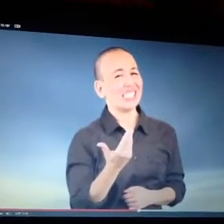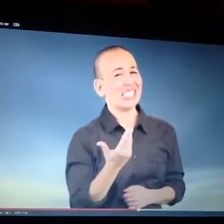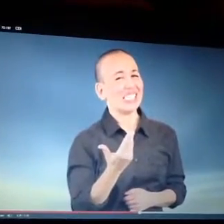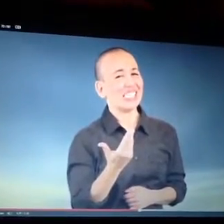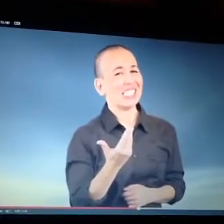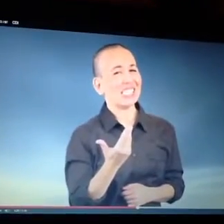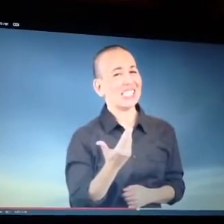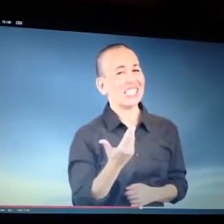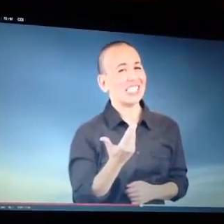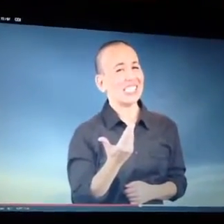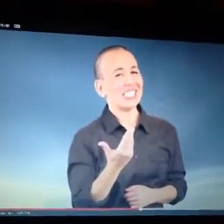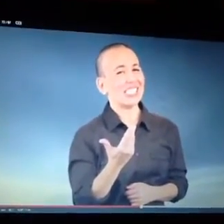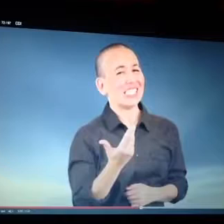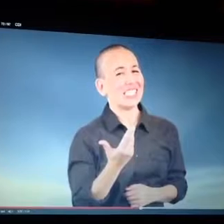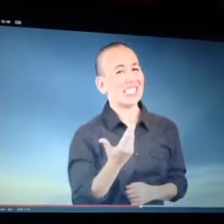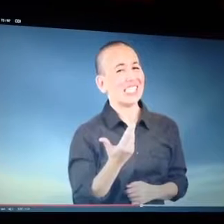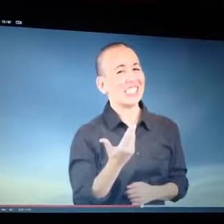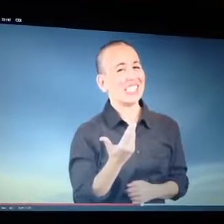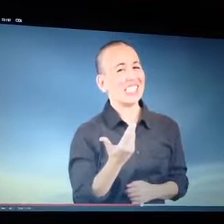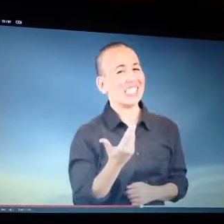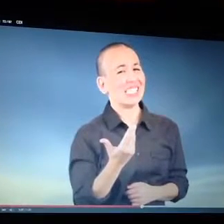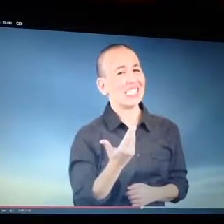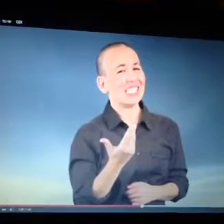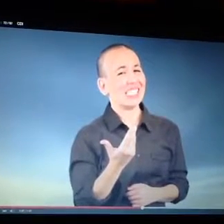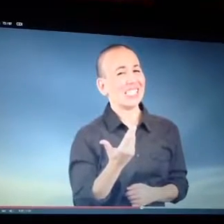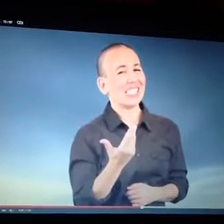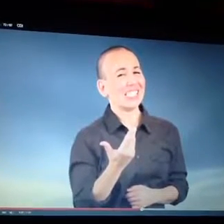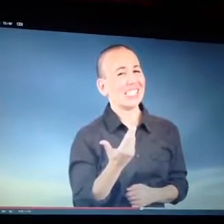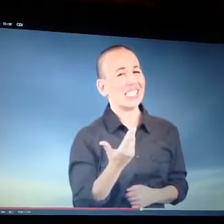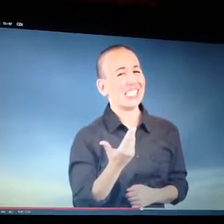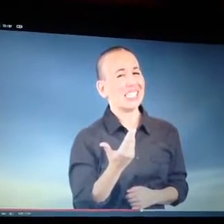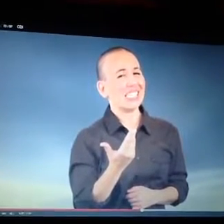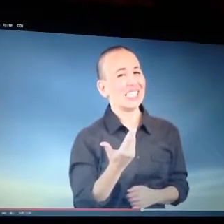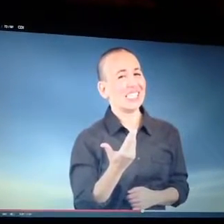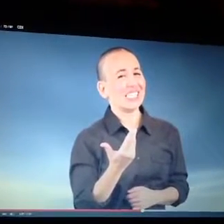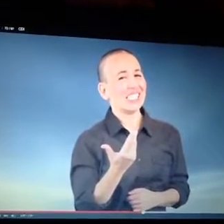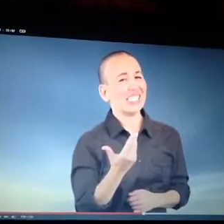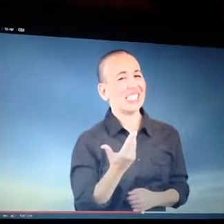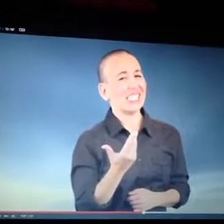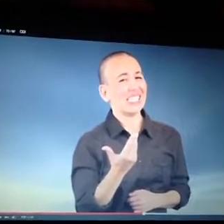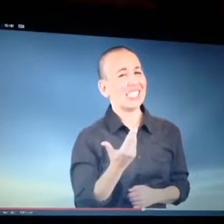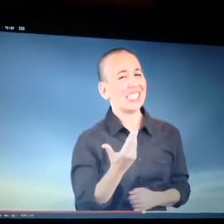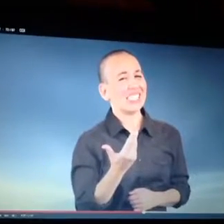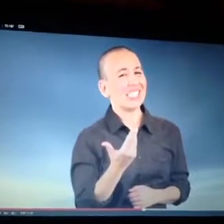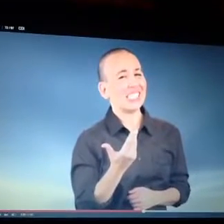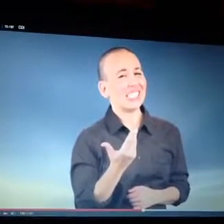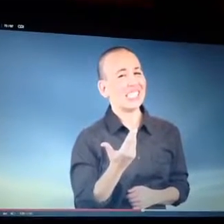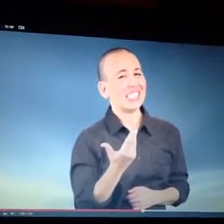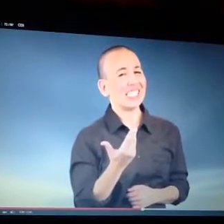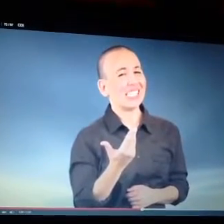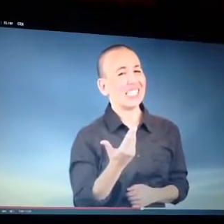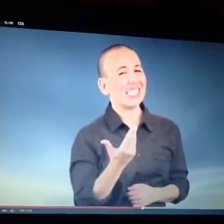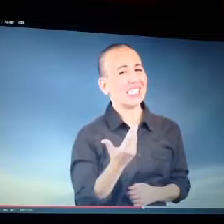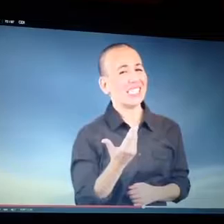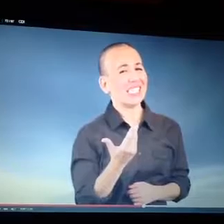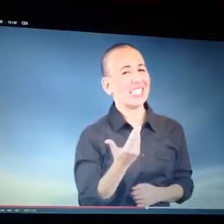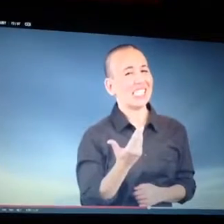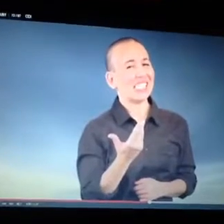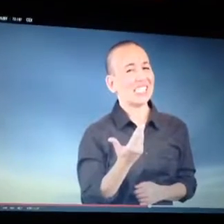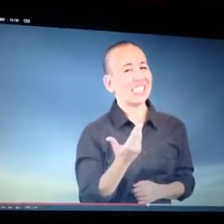So now it tend to be the same thing with CDIs. People look and say, well, why do we need a CDI? And we don't have the money to pay for a